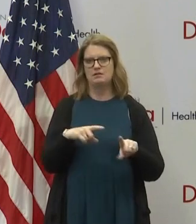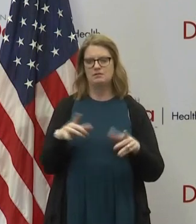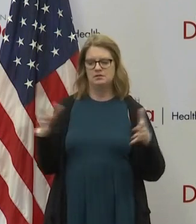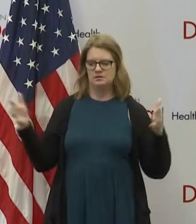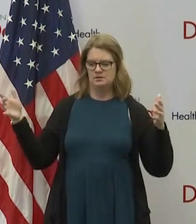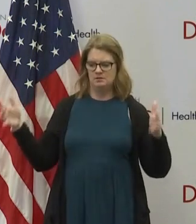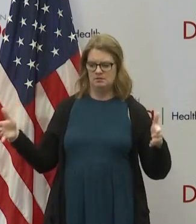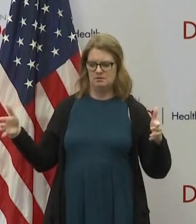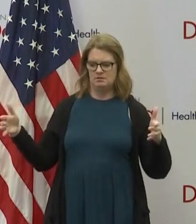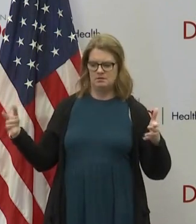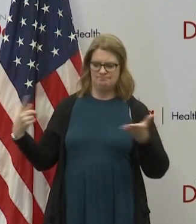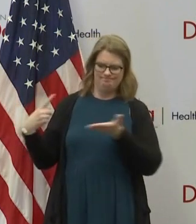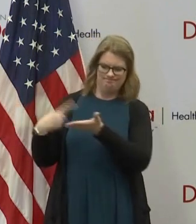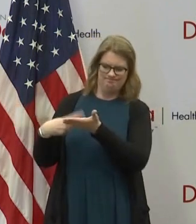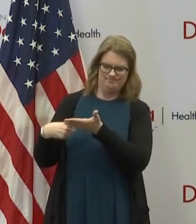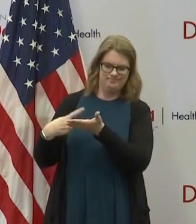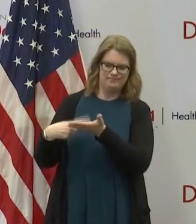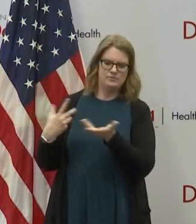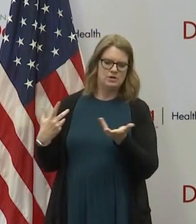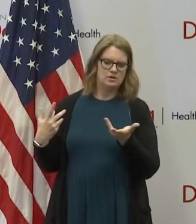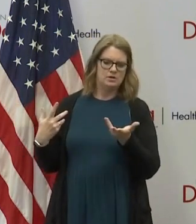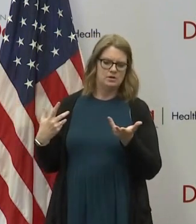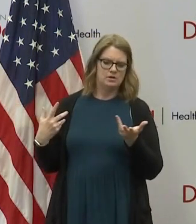make sure that